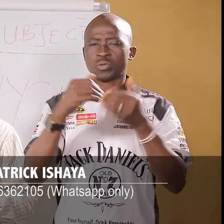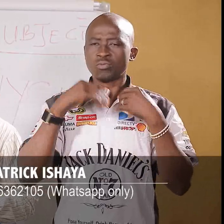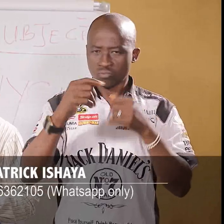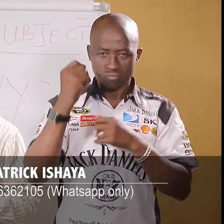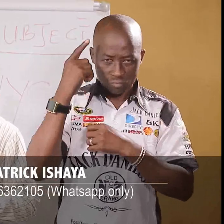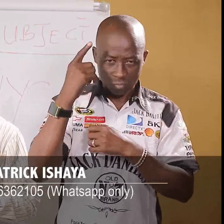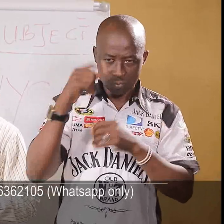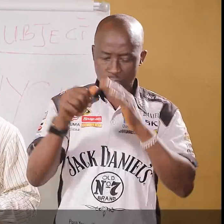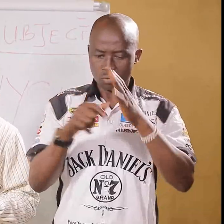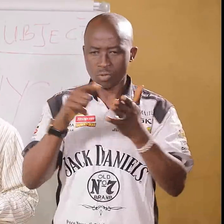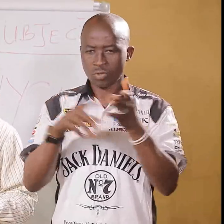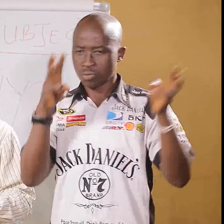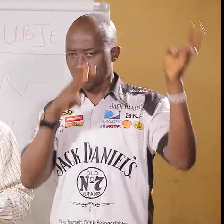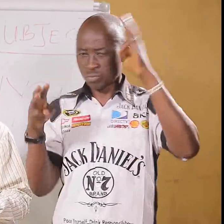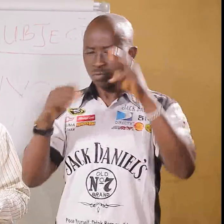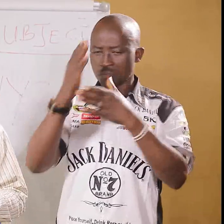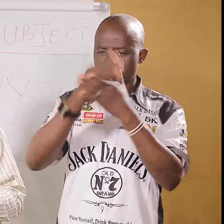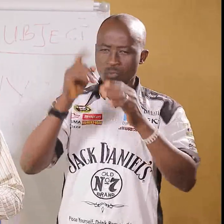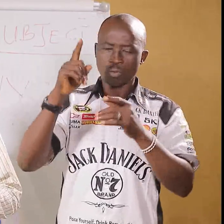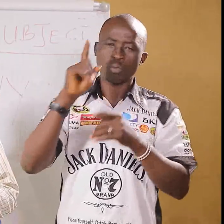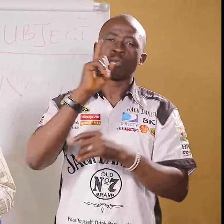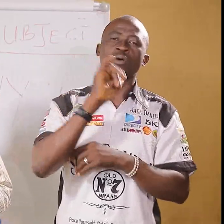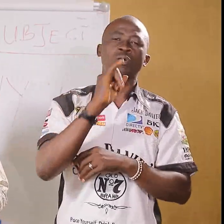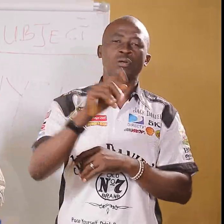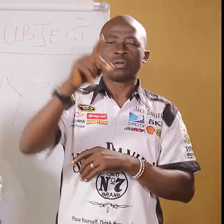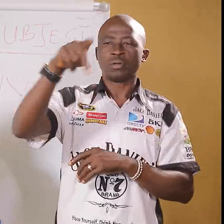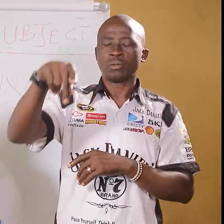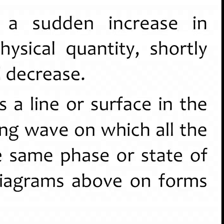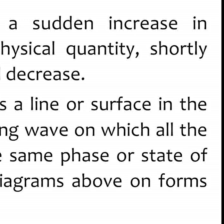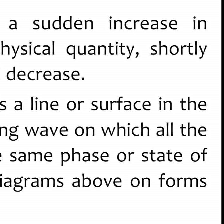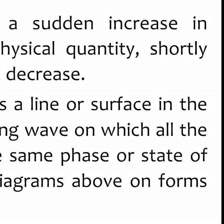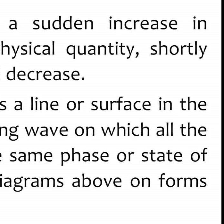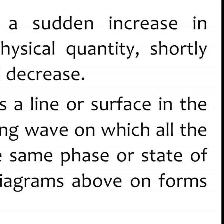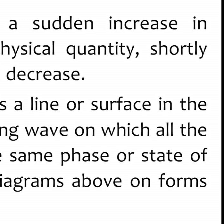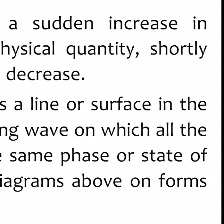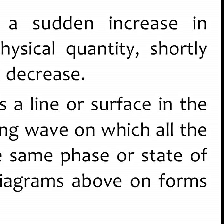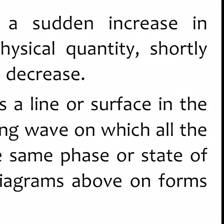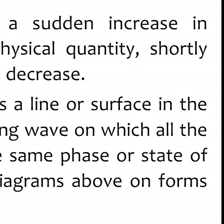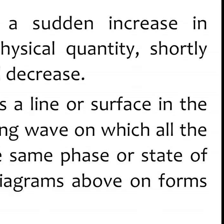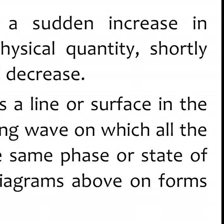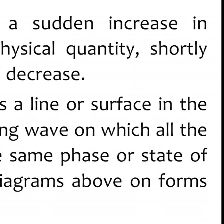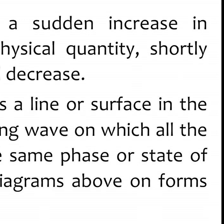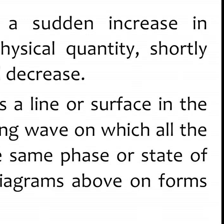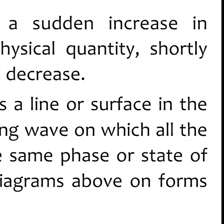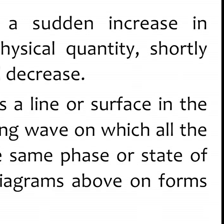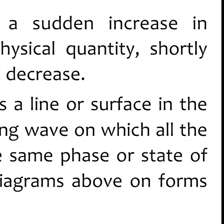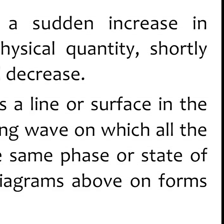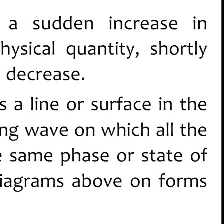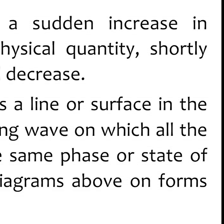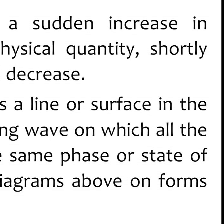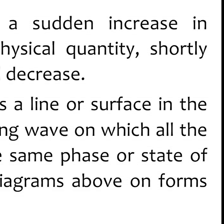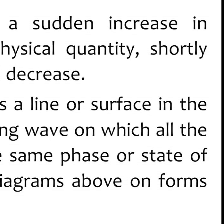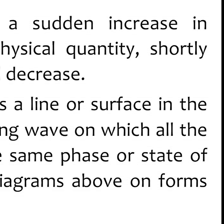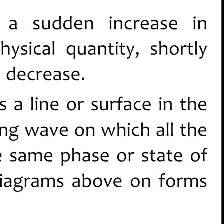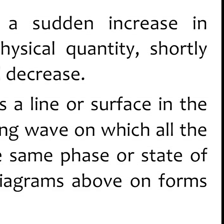under this waves part 1, and one of them is pulse. What is a pulse? A pulse in physics, it may have